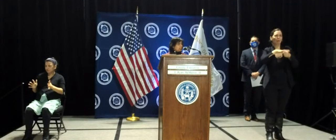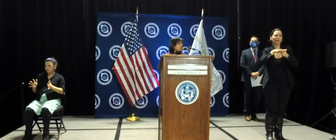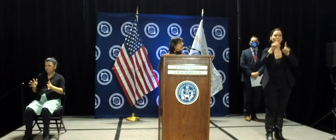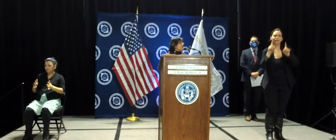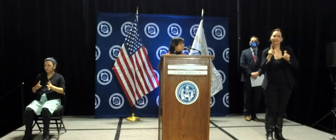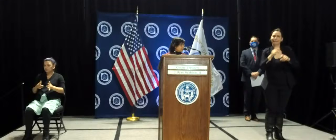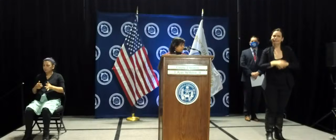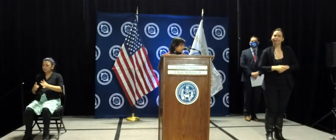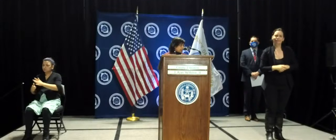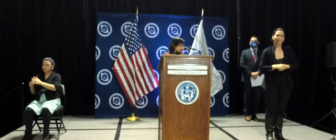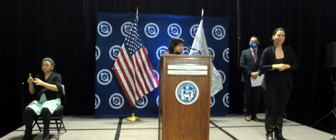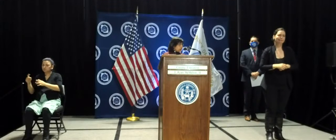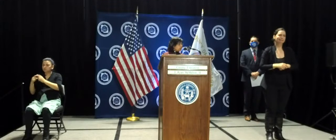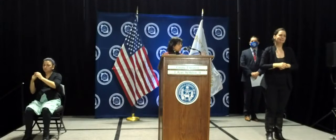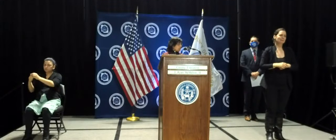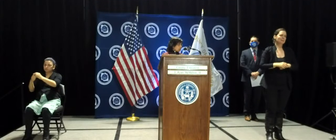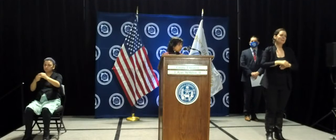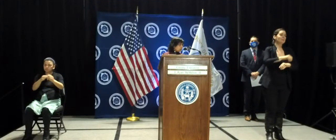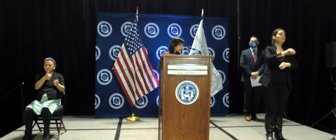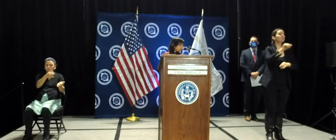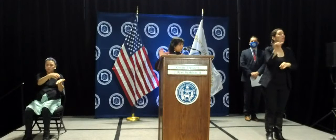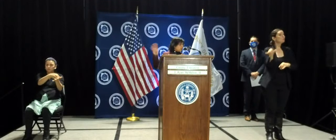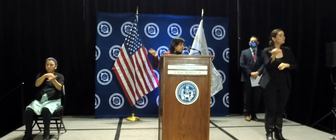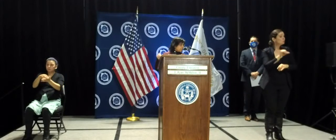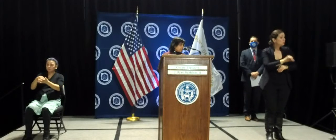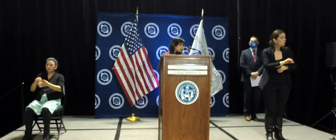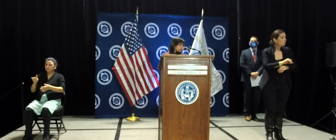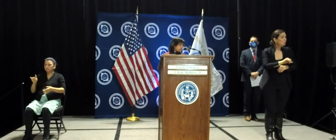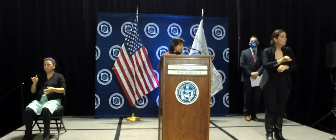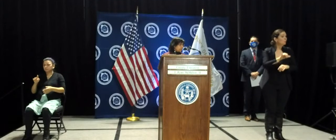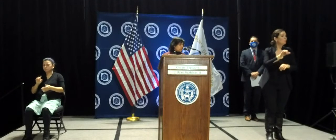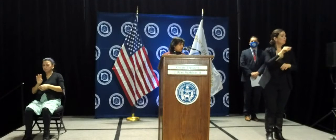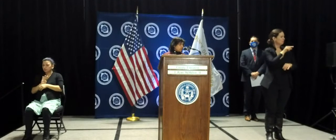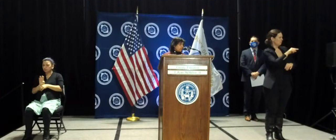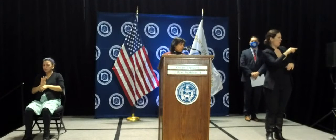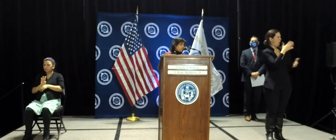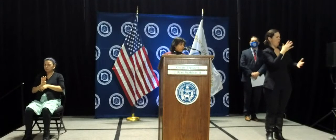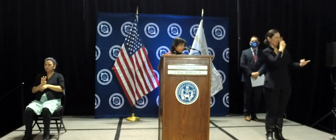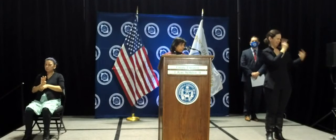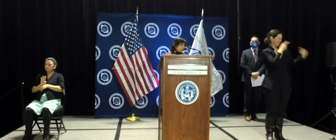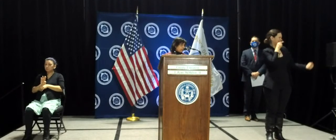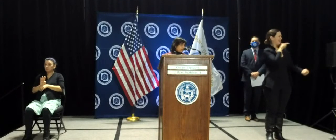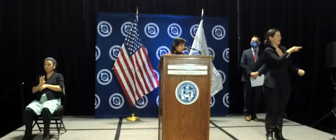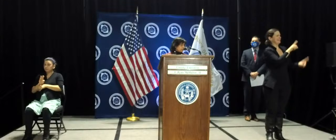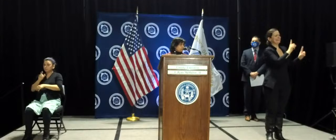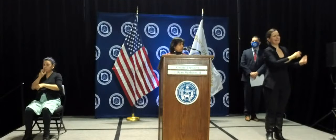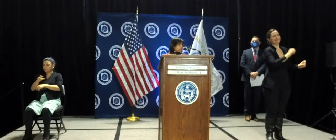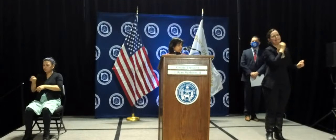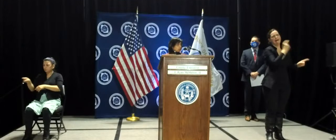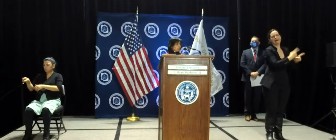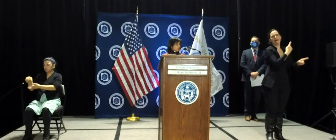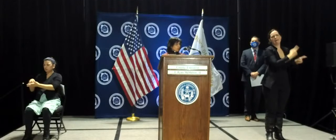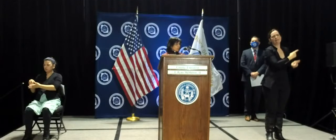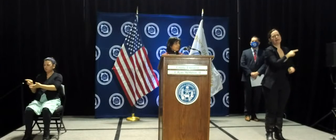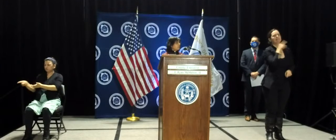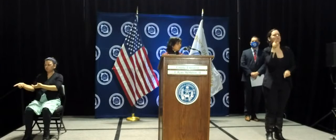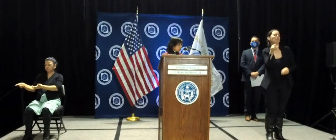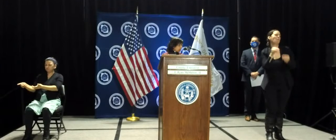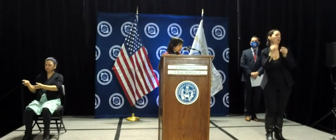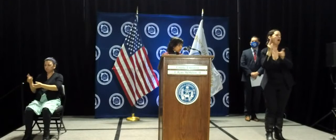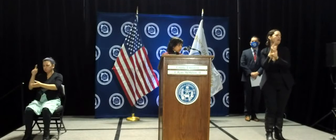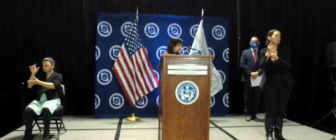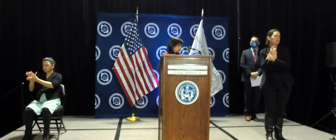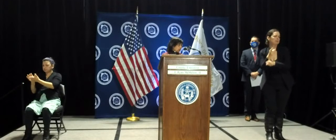question the validity of a test. Oh, this test is not good. I'm going to get the other one. So PCR, which you are getting